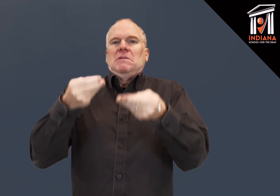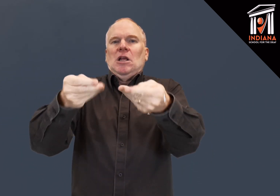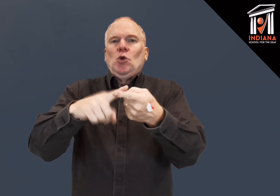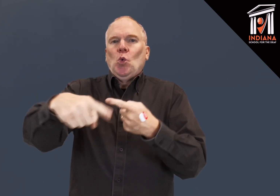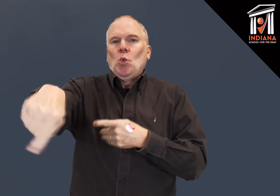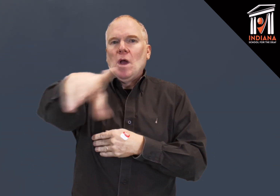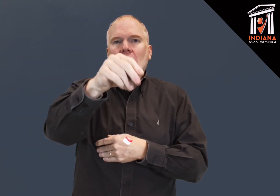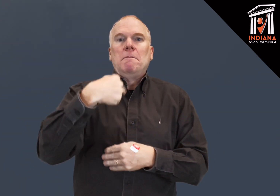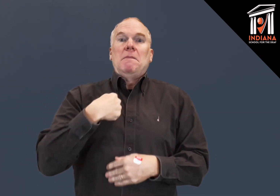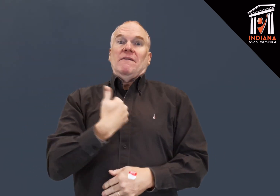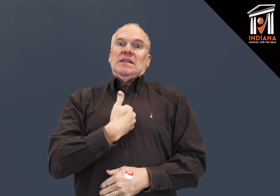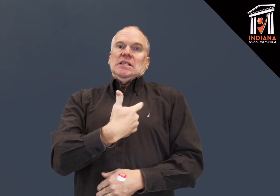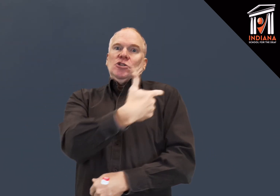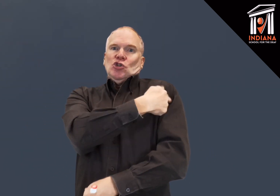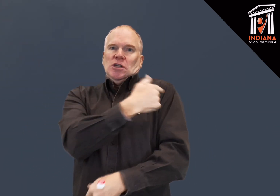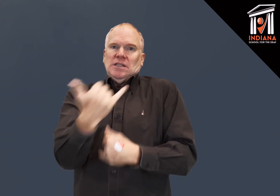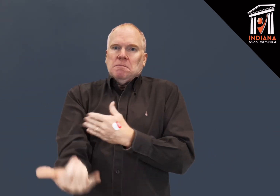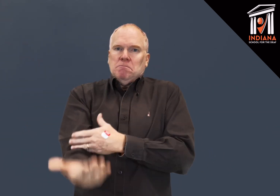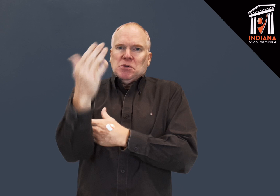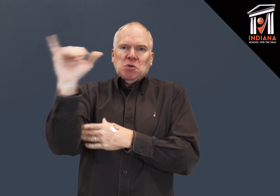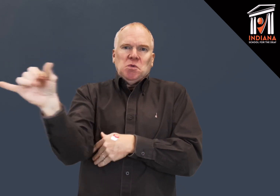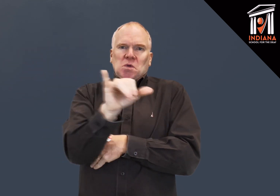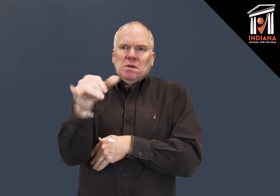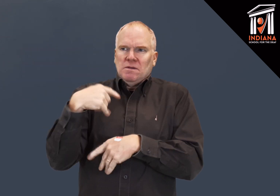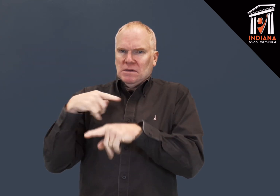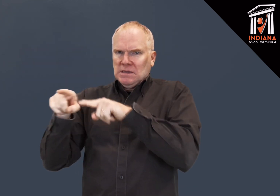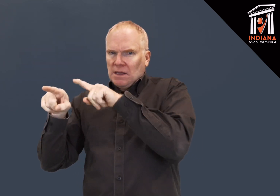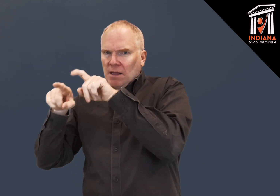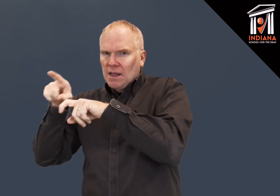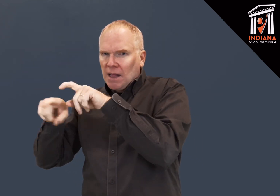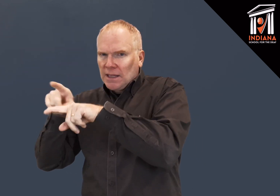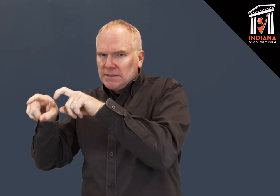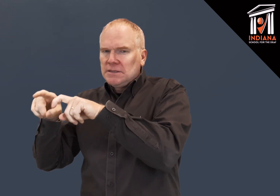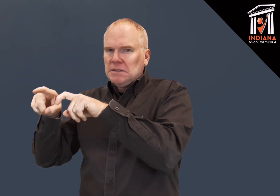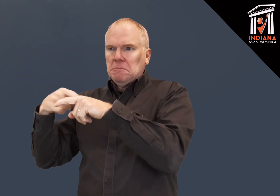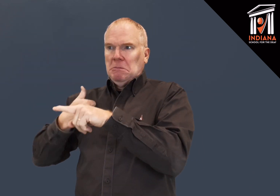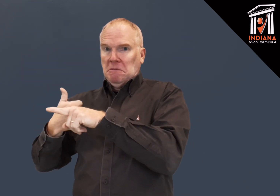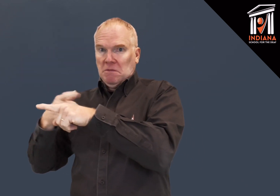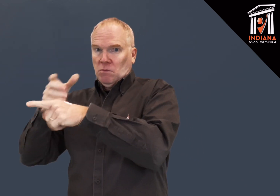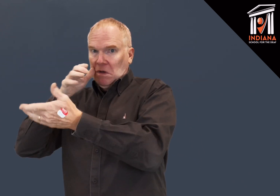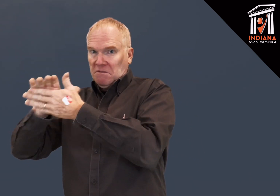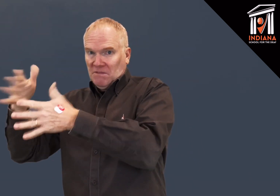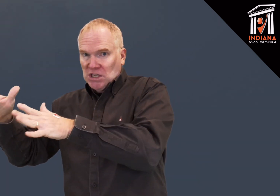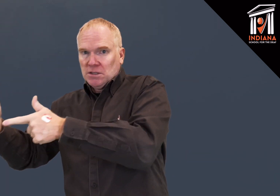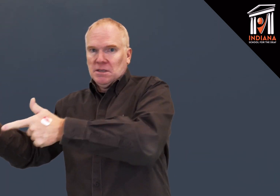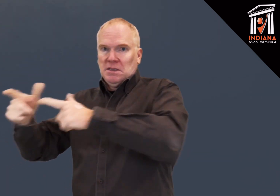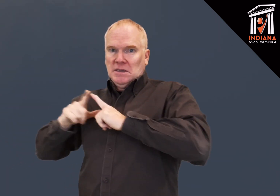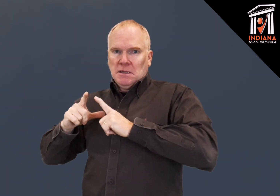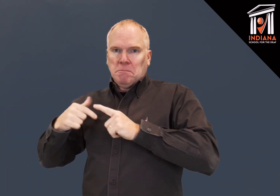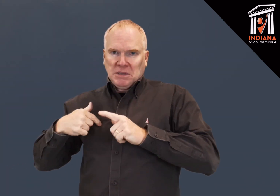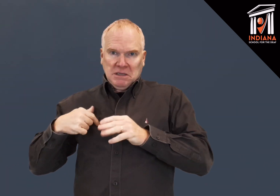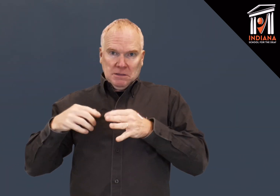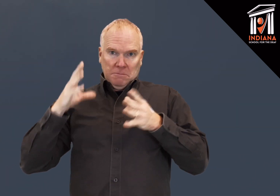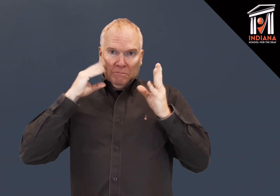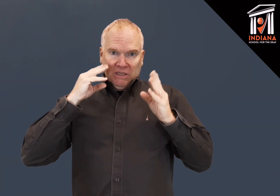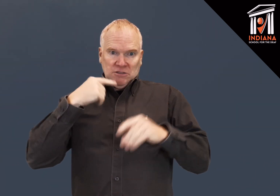me the process. So now I, in turn, since I've had the vaccination, I will share my same experience with you